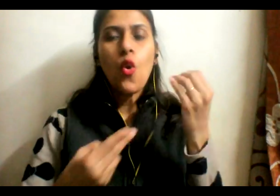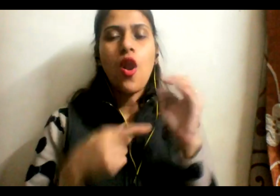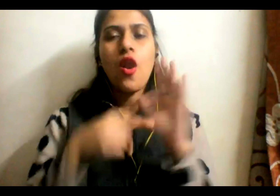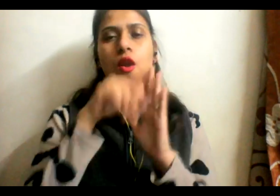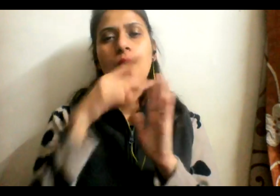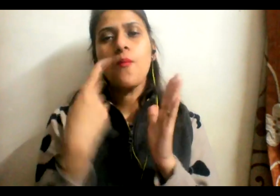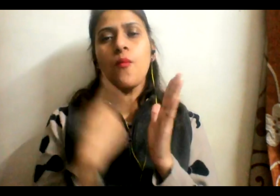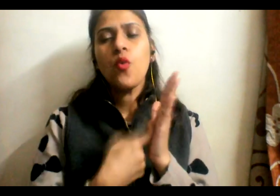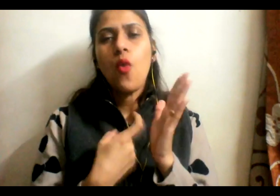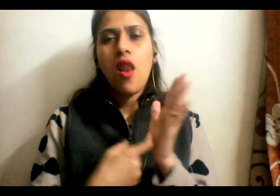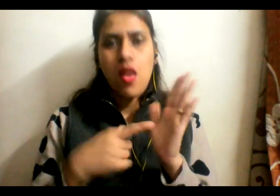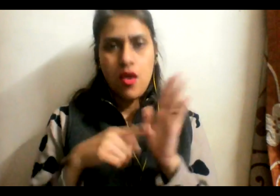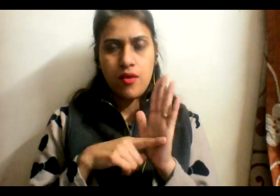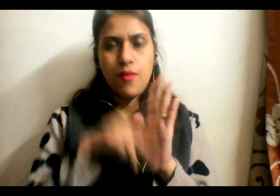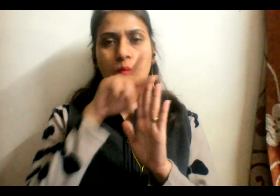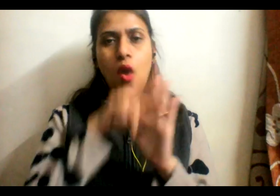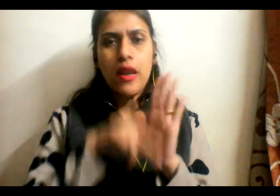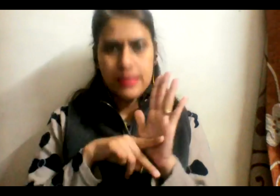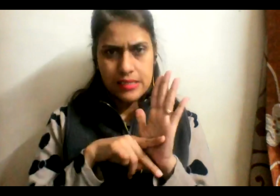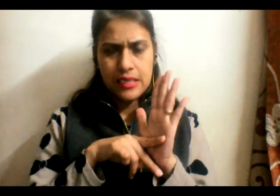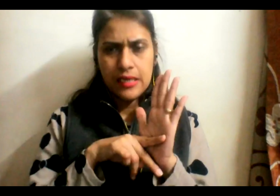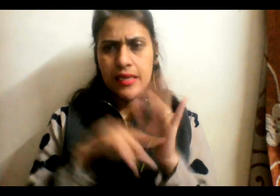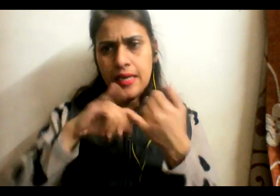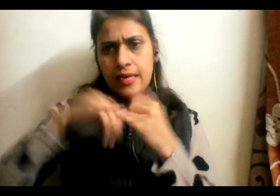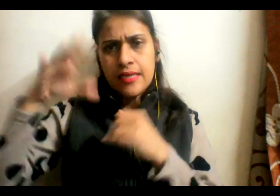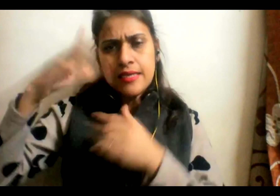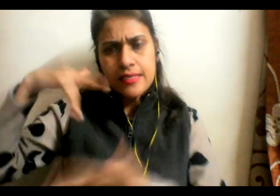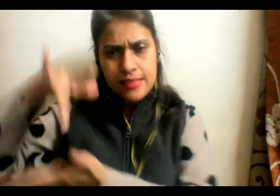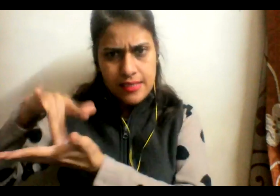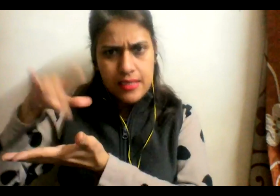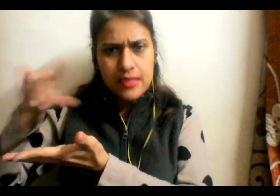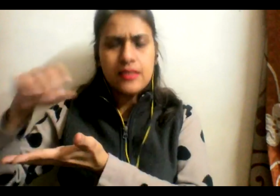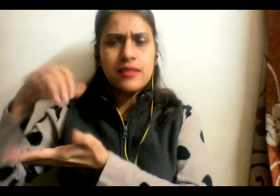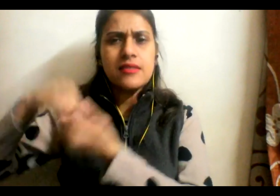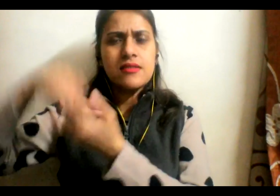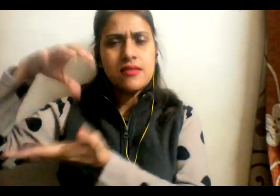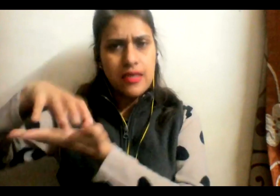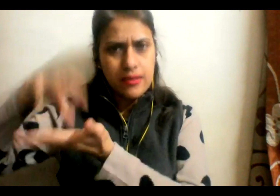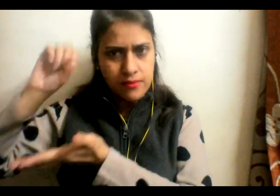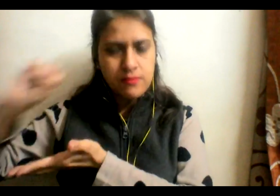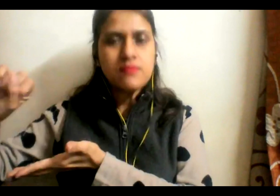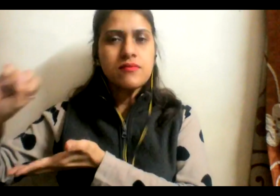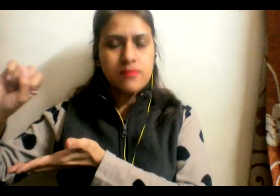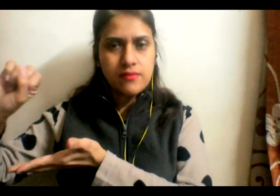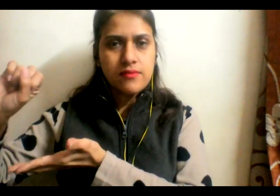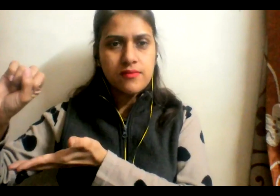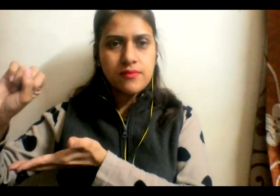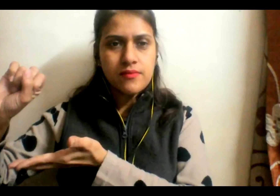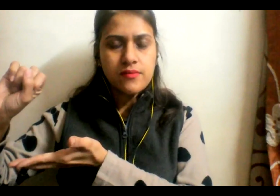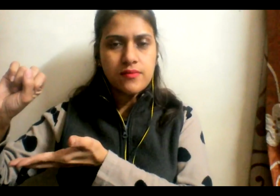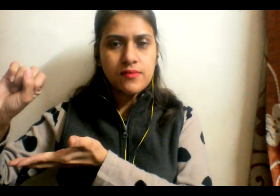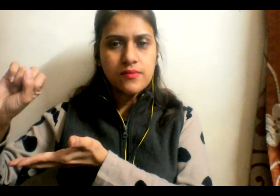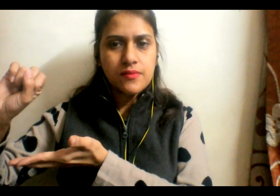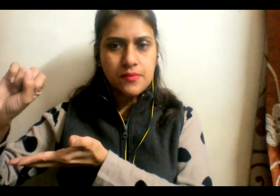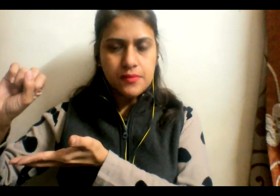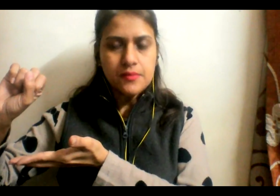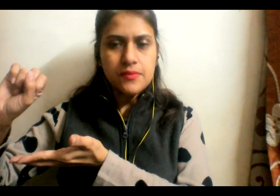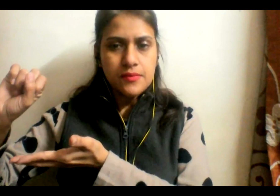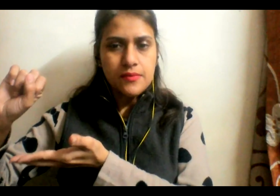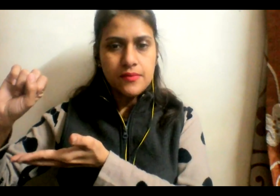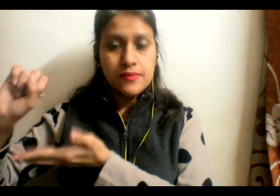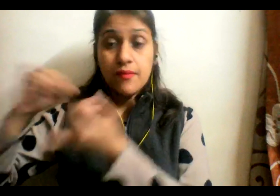center. So it is a query that since state